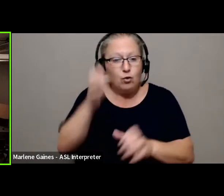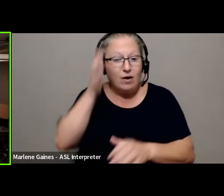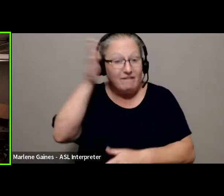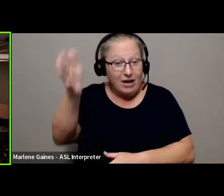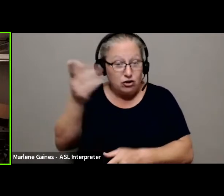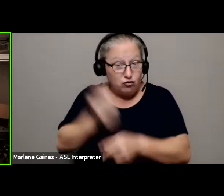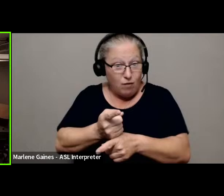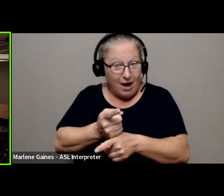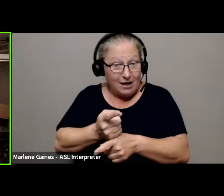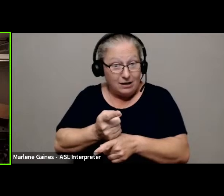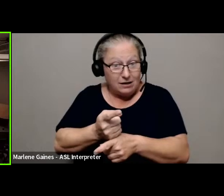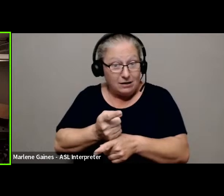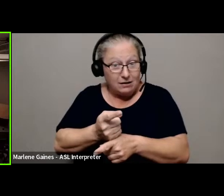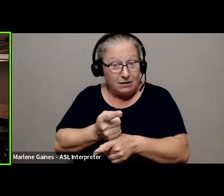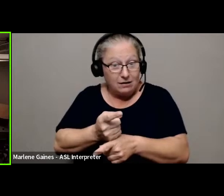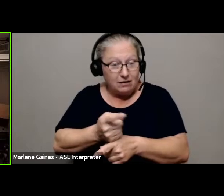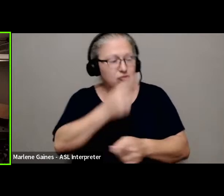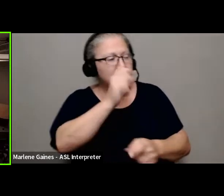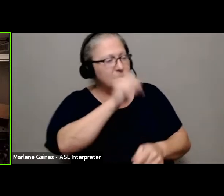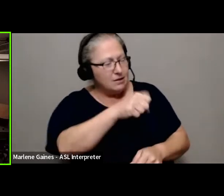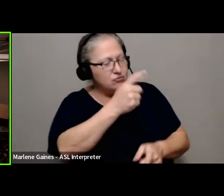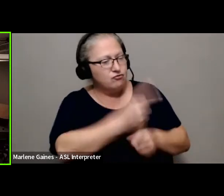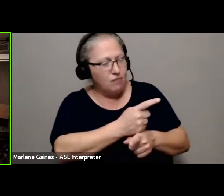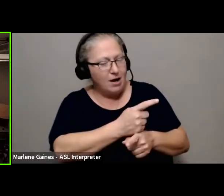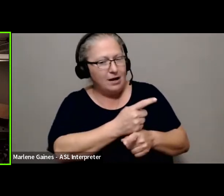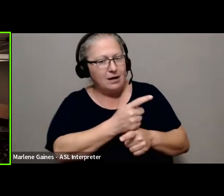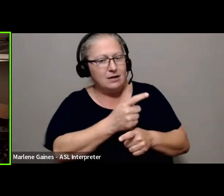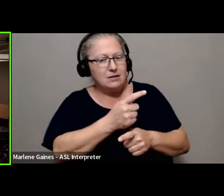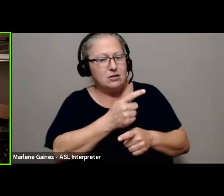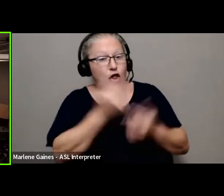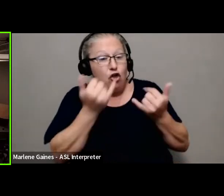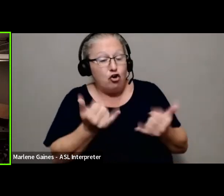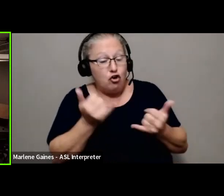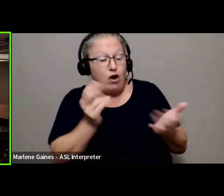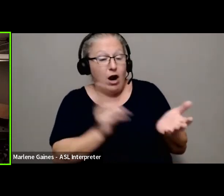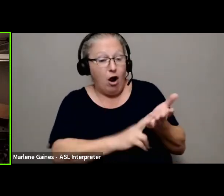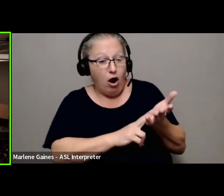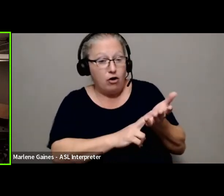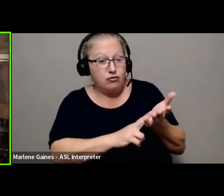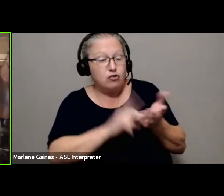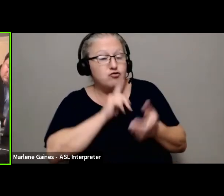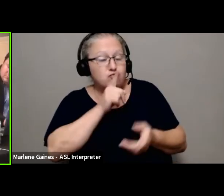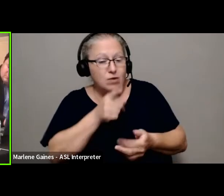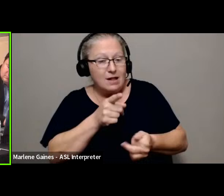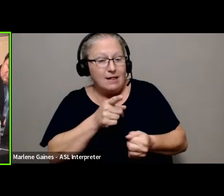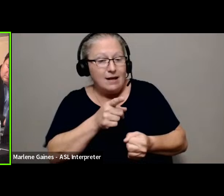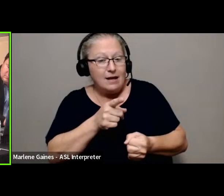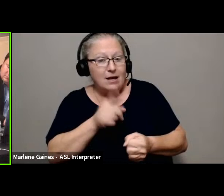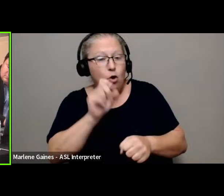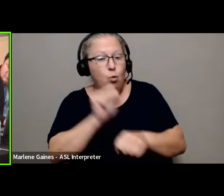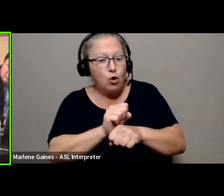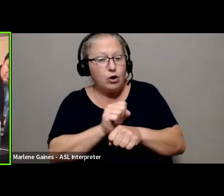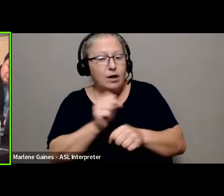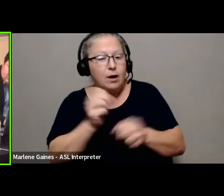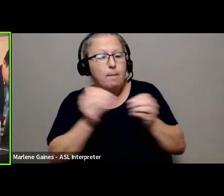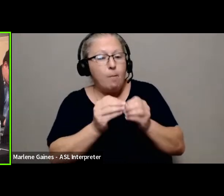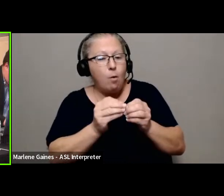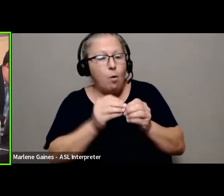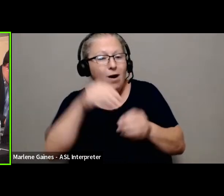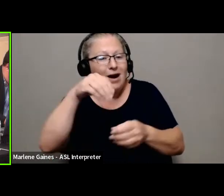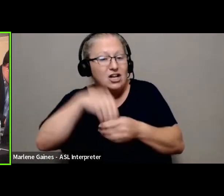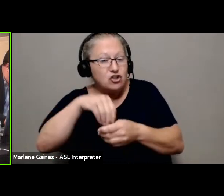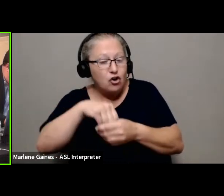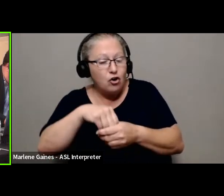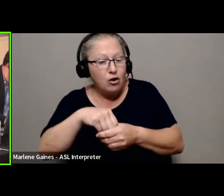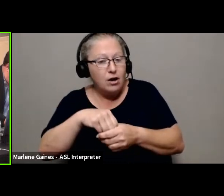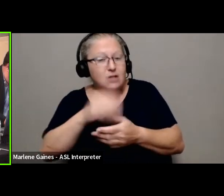right? That's correct. So the current contract is really working more internally.